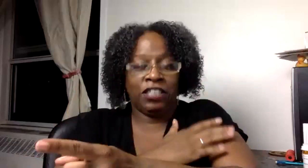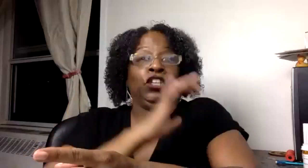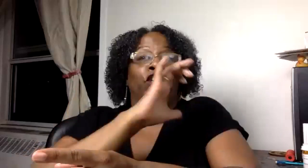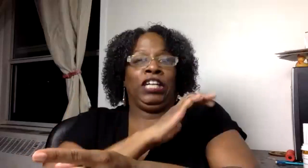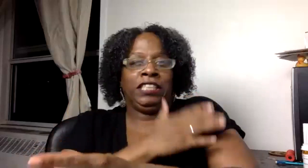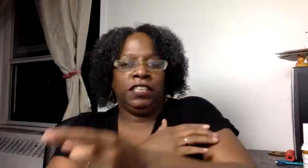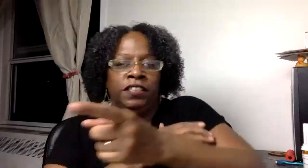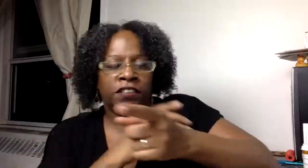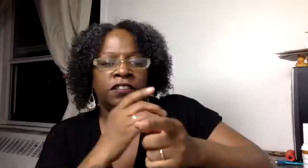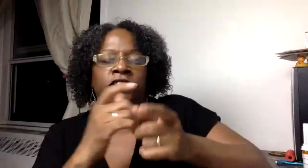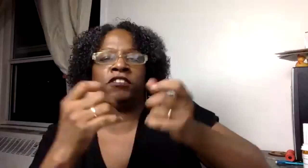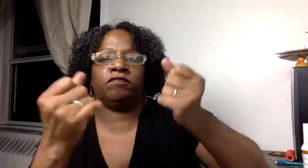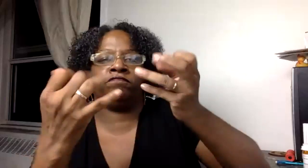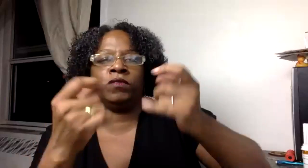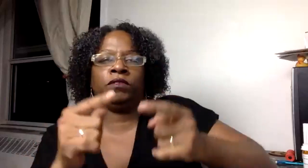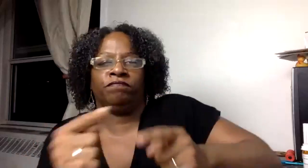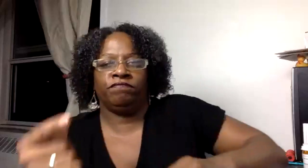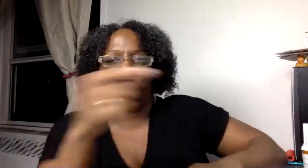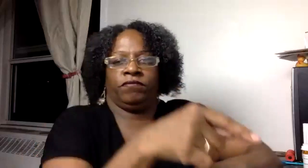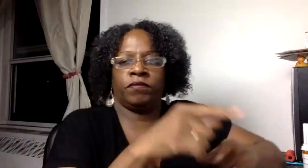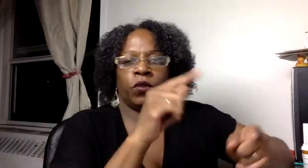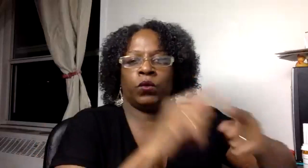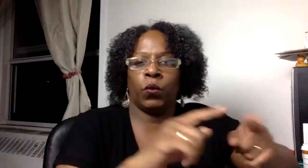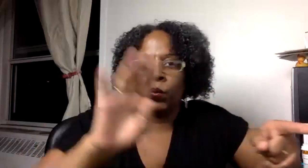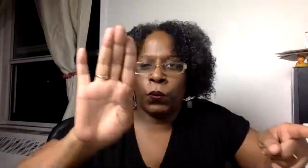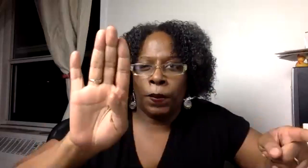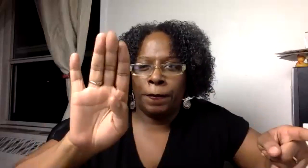the question, and then we have another person who's going.